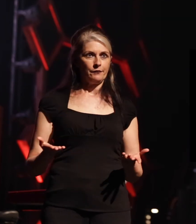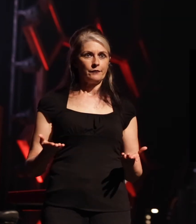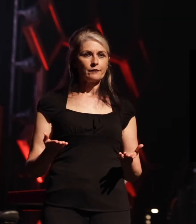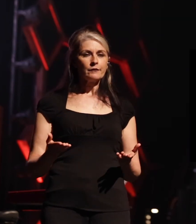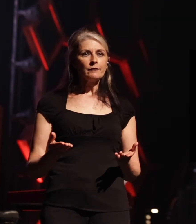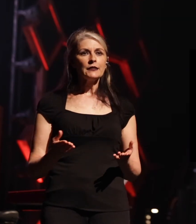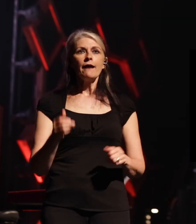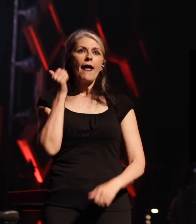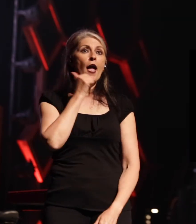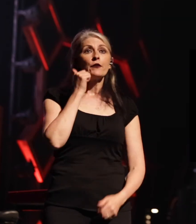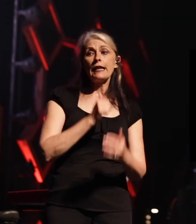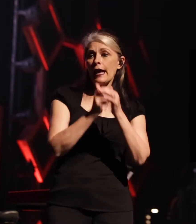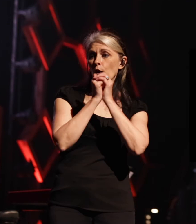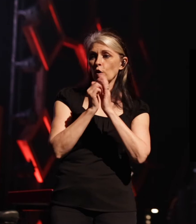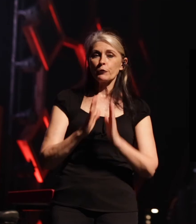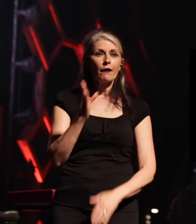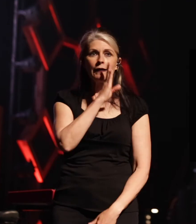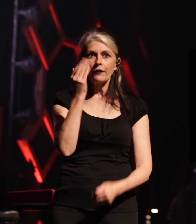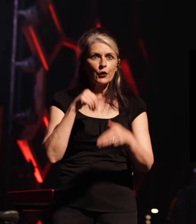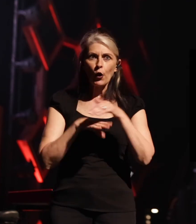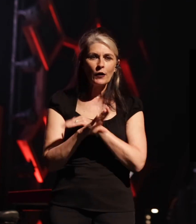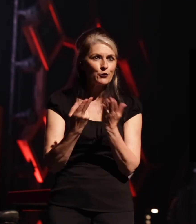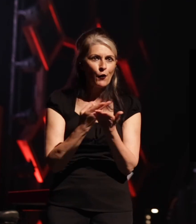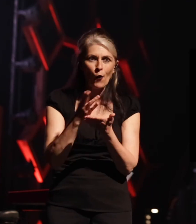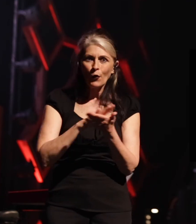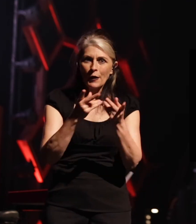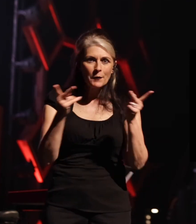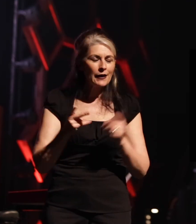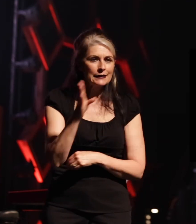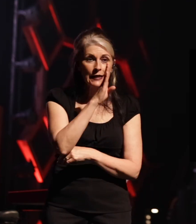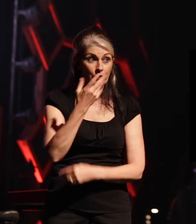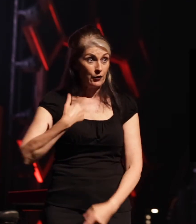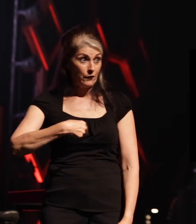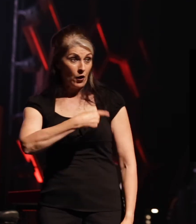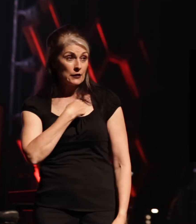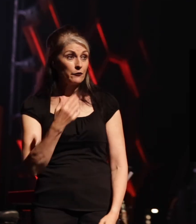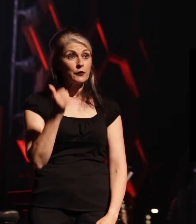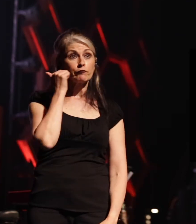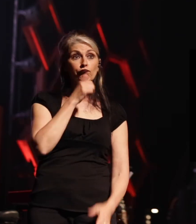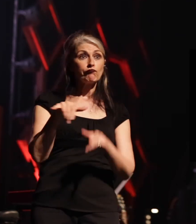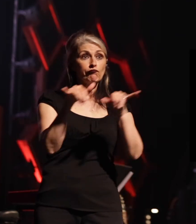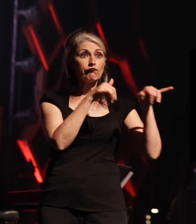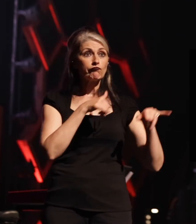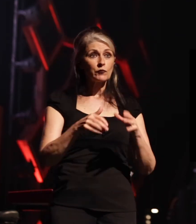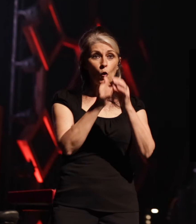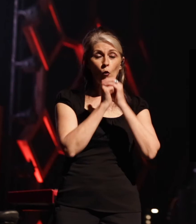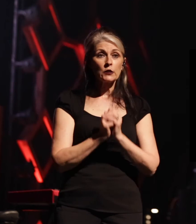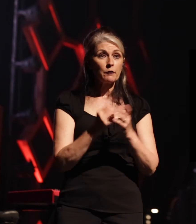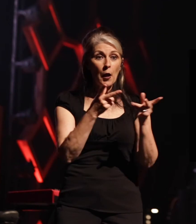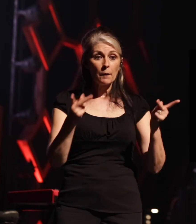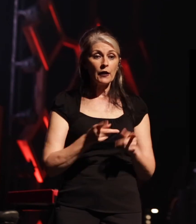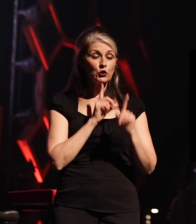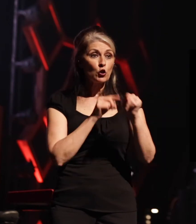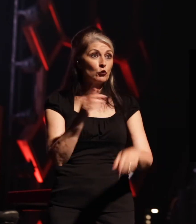never be allowed to go in the holy place. For us, if we were just a common worshiper during that time, the only place that we can go to is in the outer